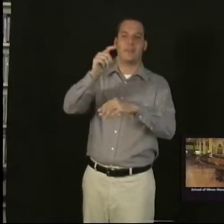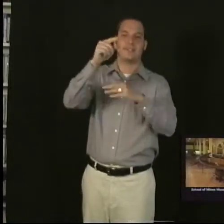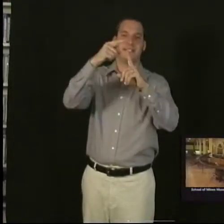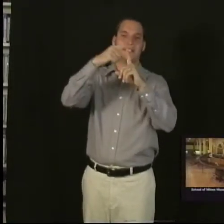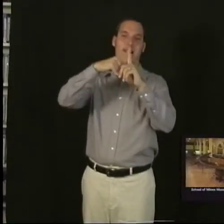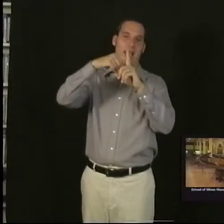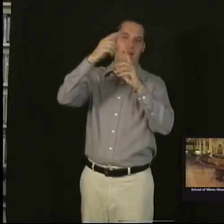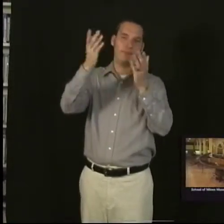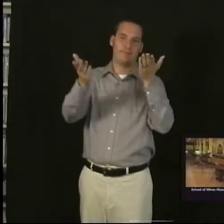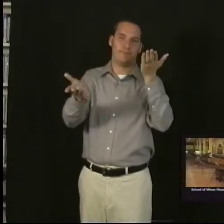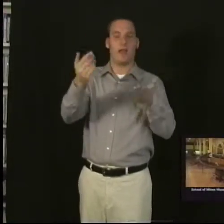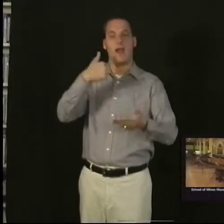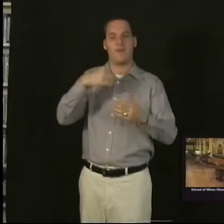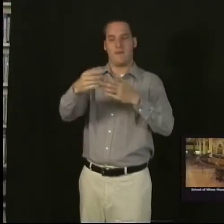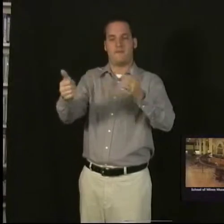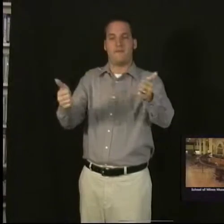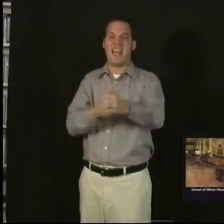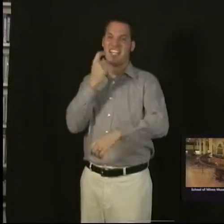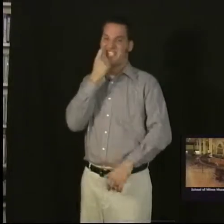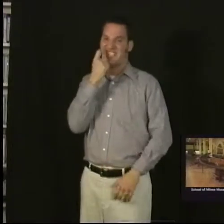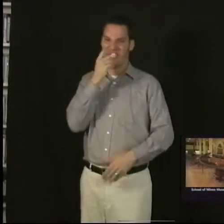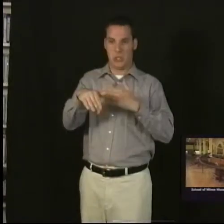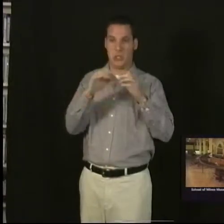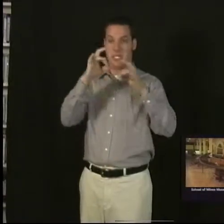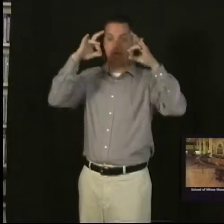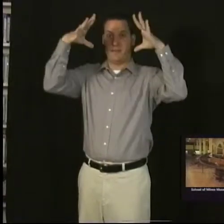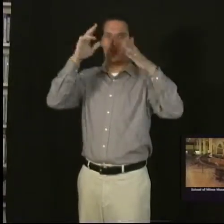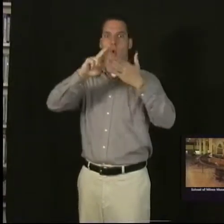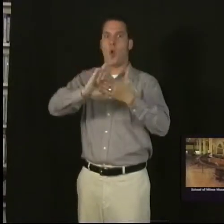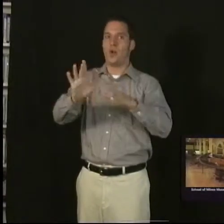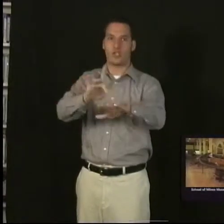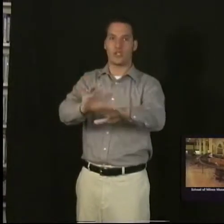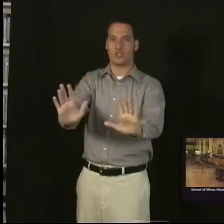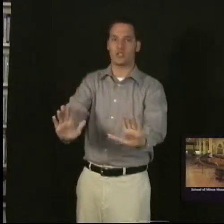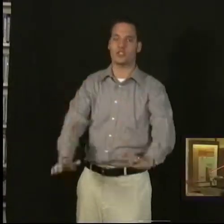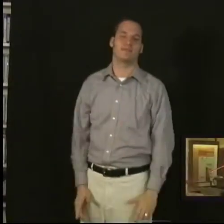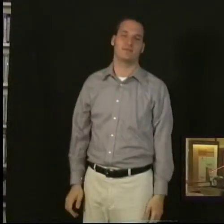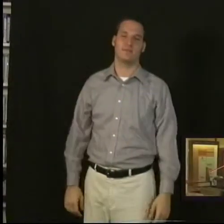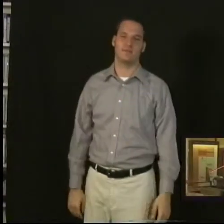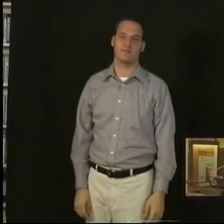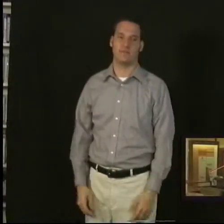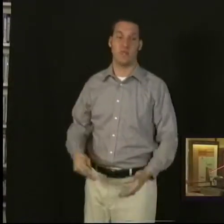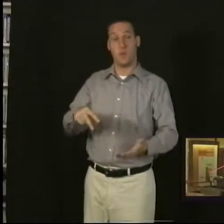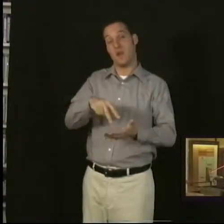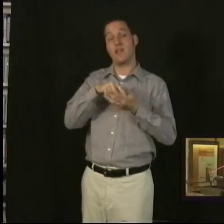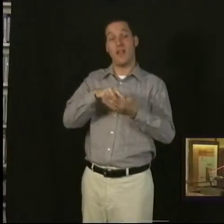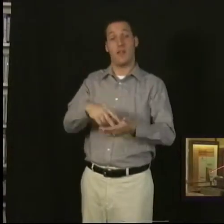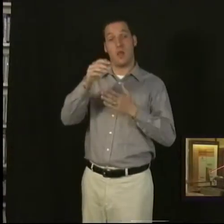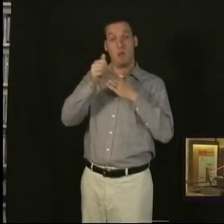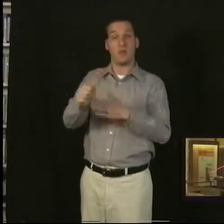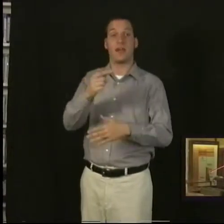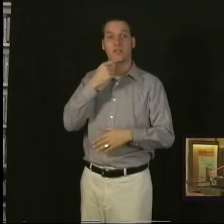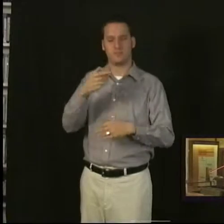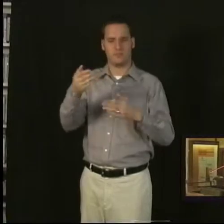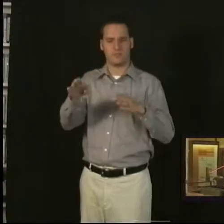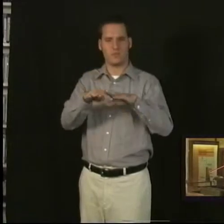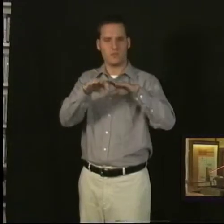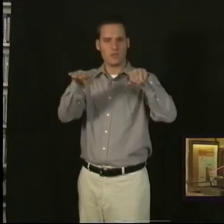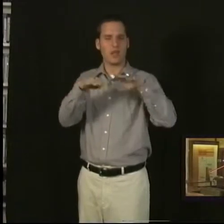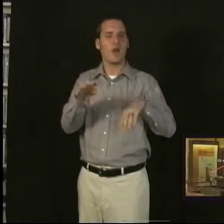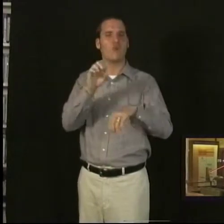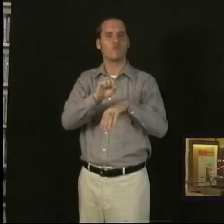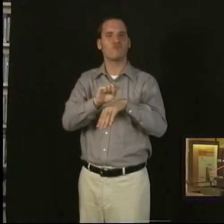scale. They've got it behind glass, all lit up. It's holy. Don't touch it. Okay? We're standing there, and the guide said, "Now, folks, this layer of rock you're looking at